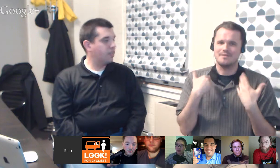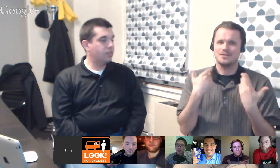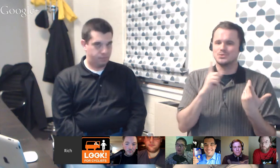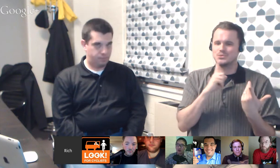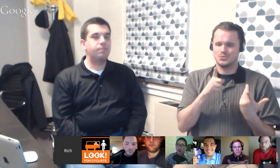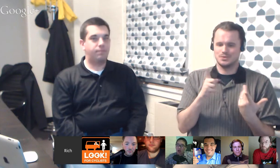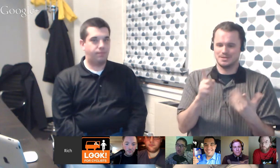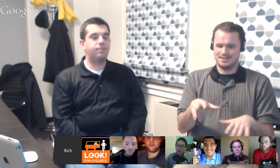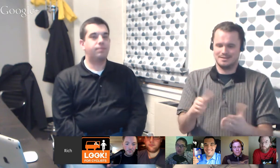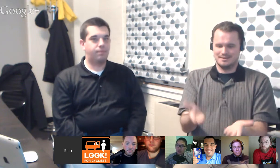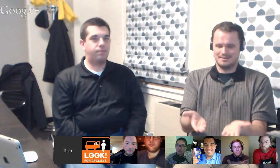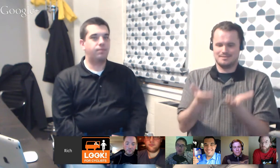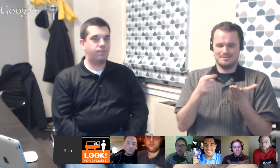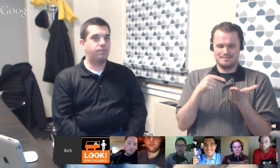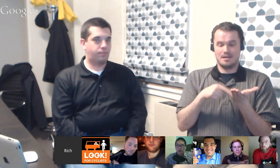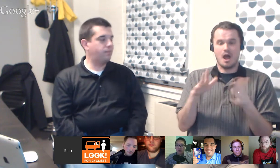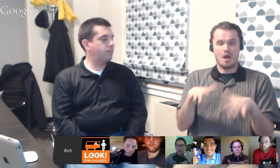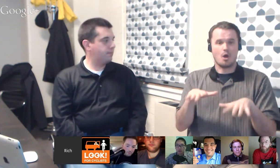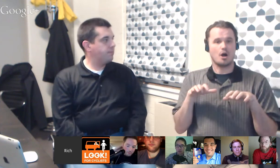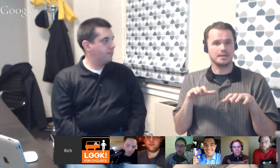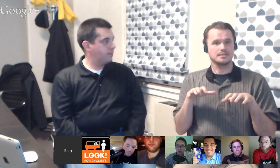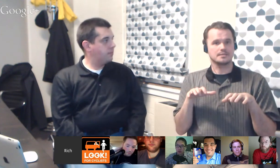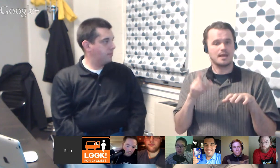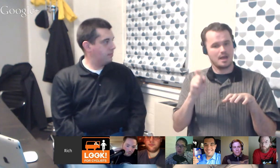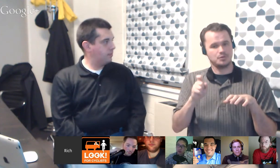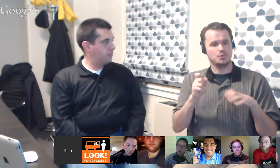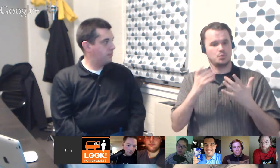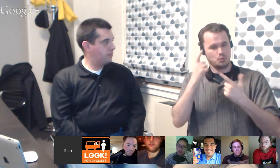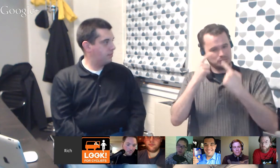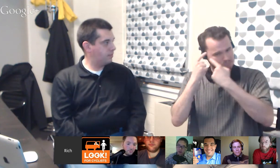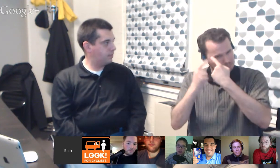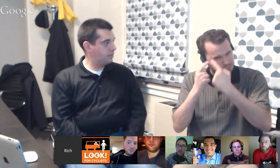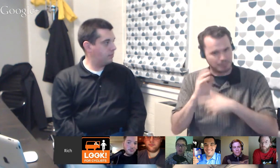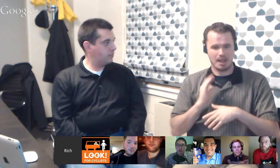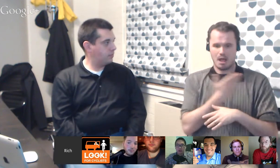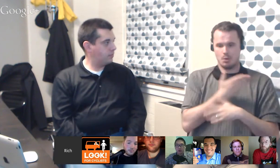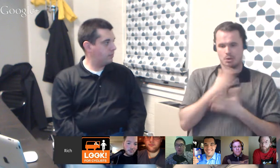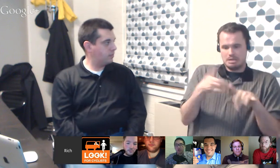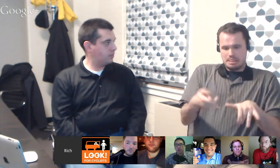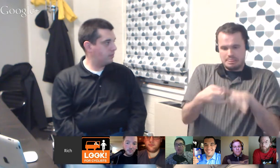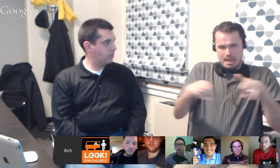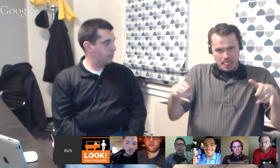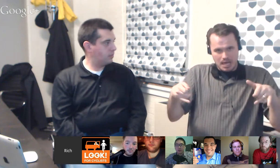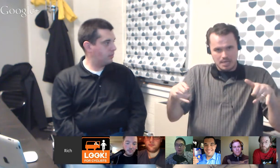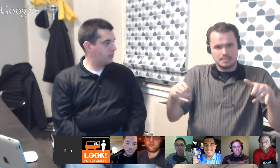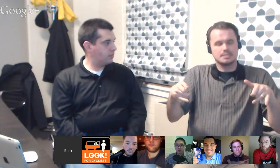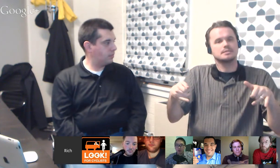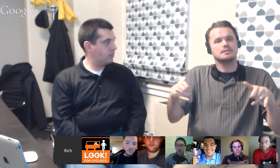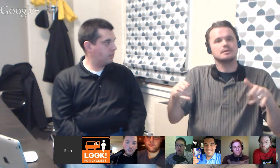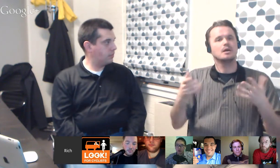take our audience into consideration, or we have to take our deadline into consideration.